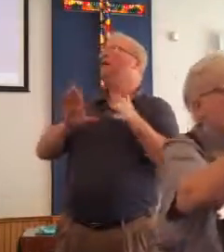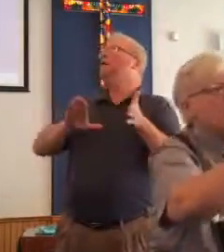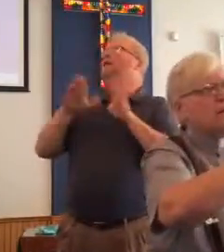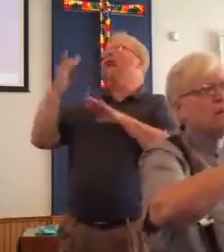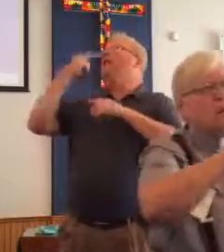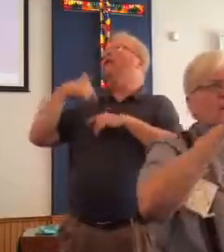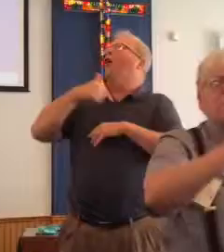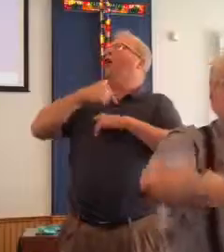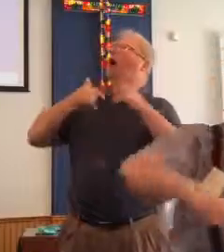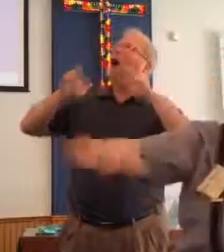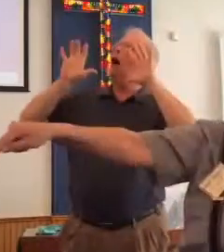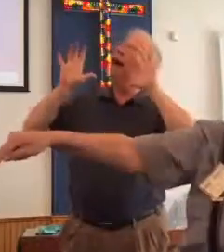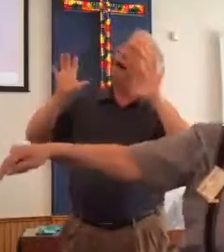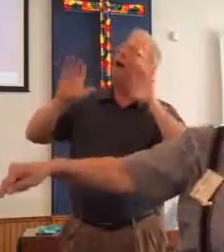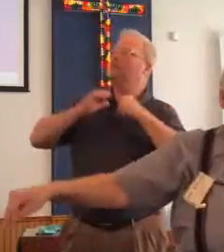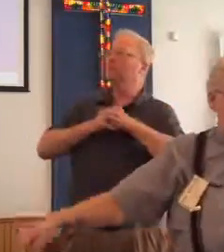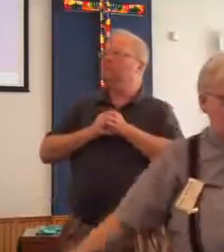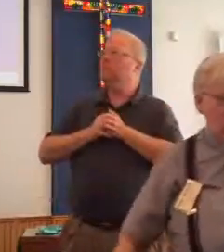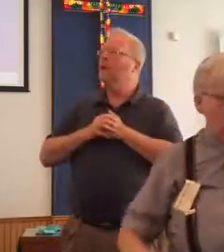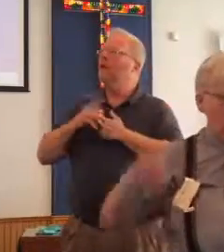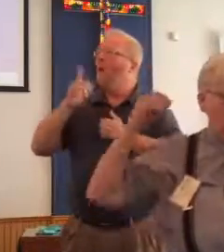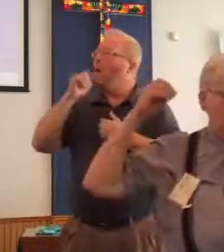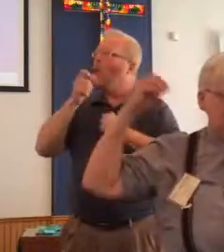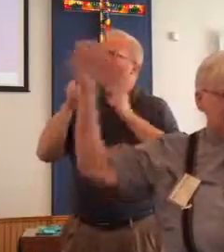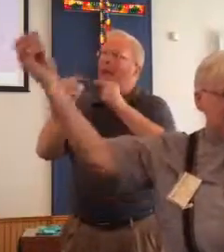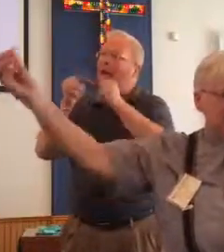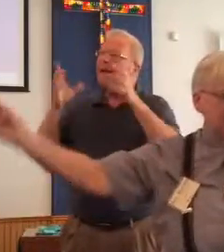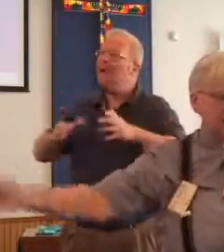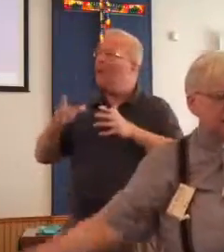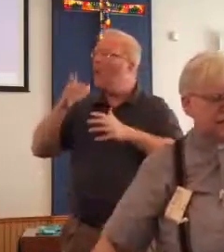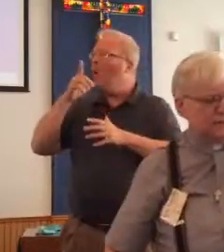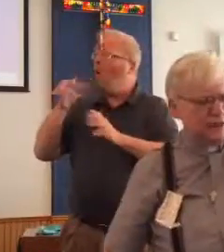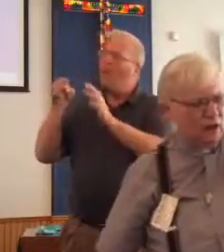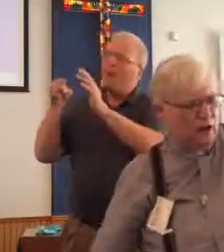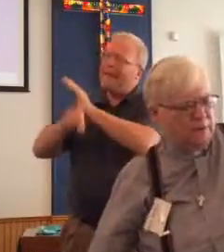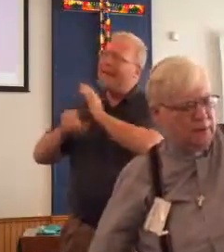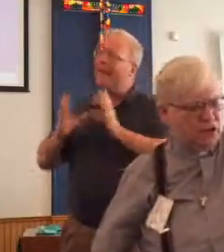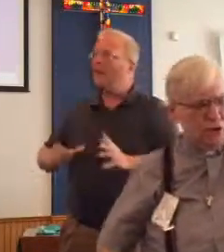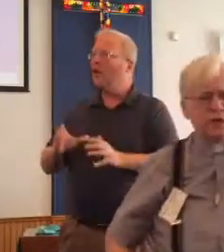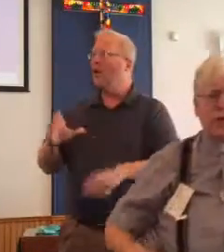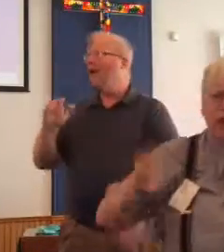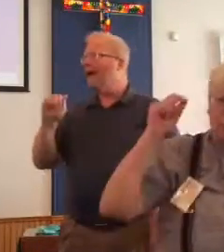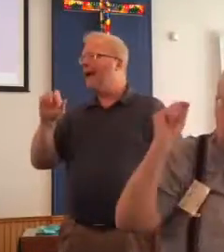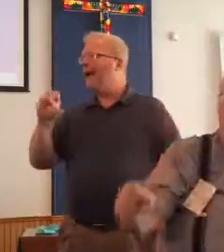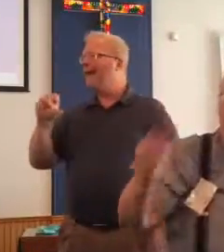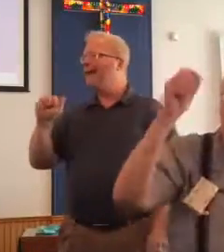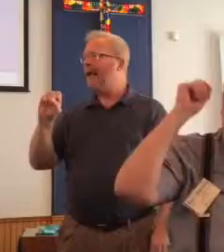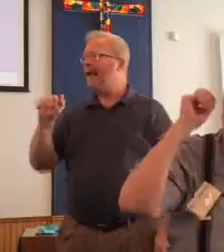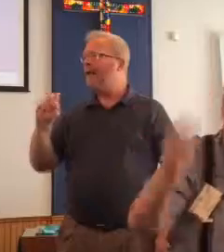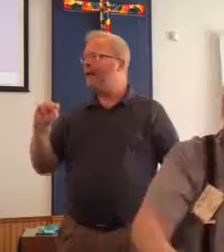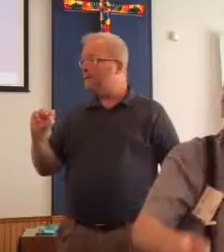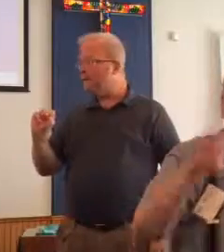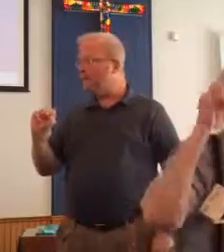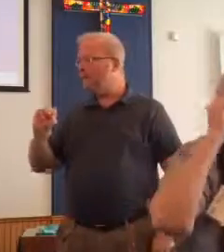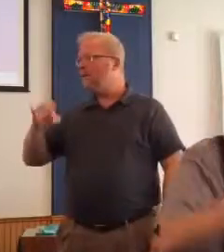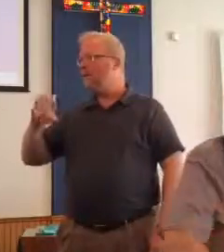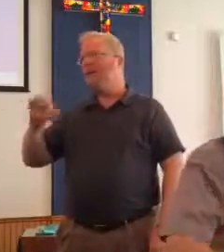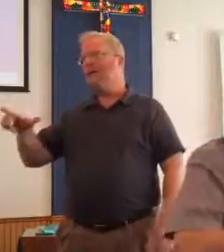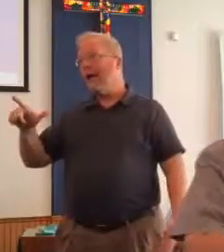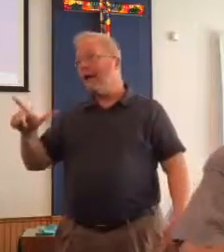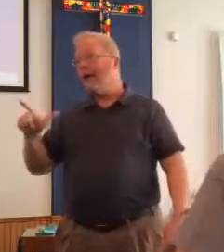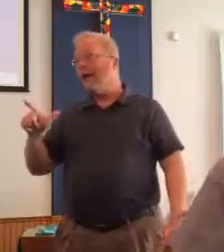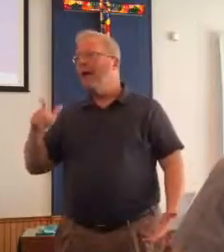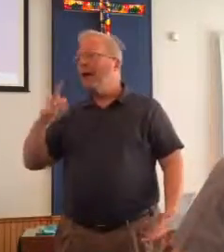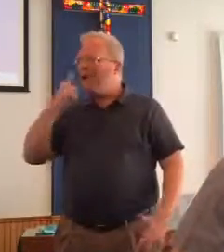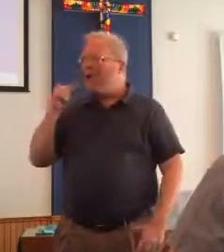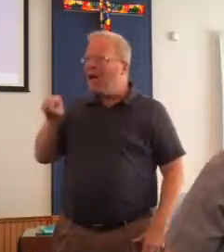And Jael would have been the demon, the one who assassinated Sisera because she was part of the evil